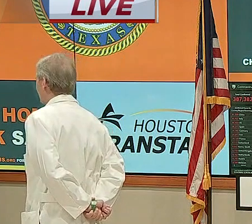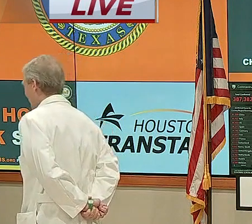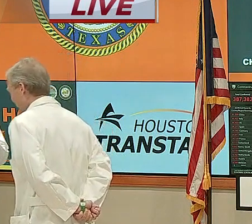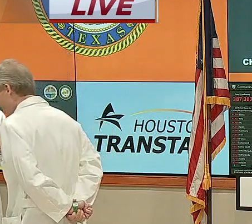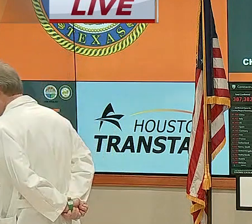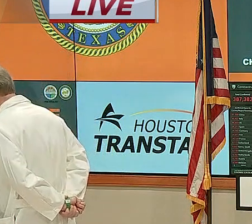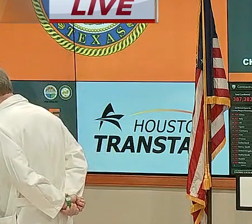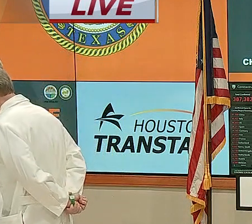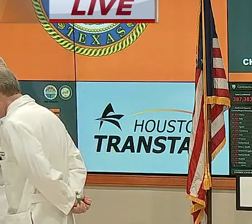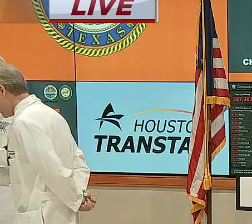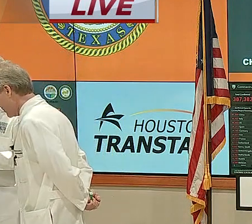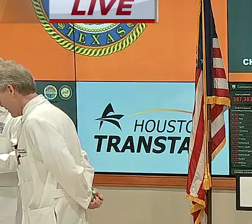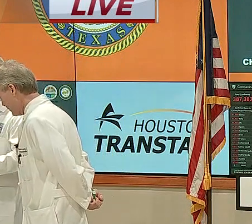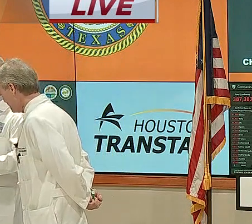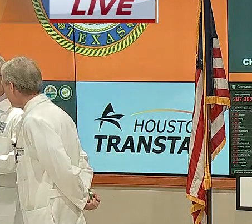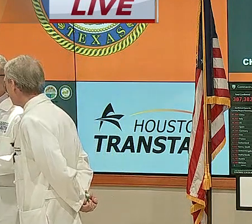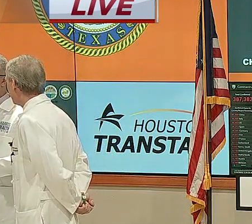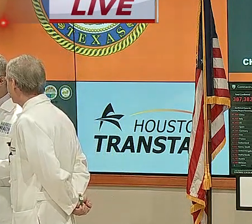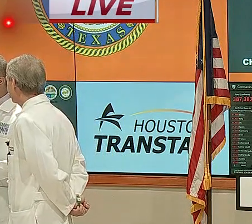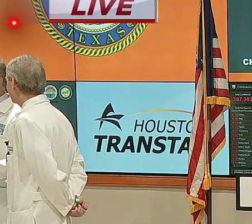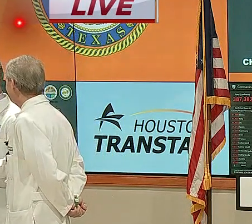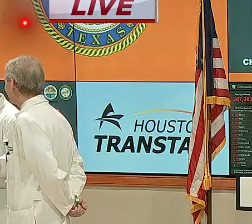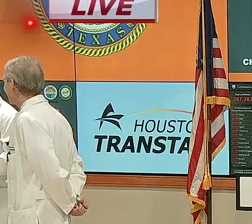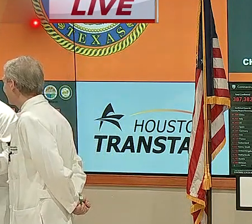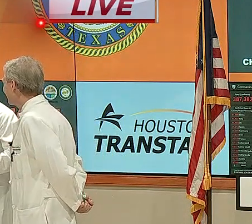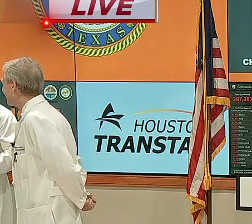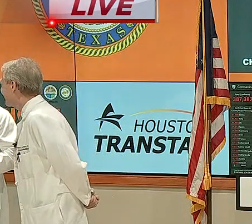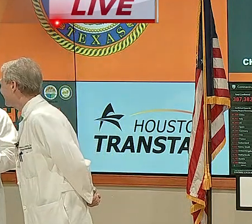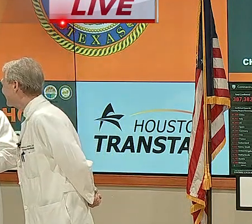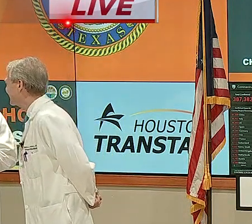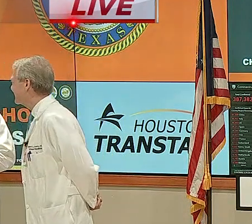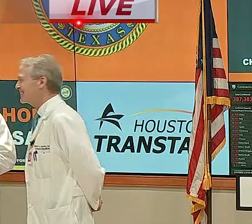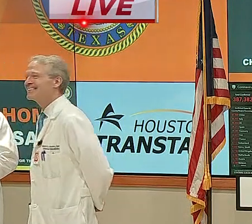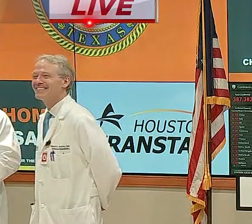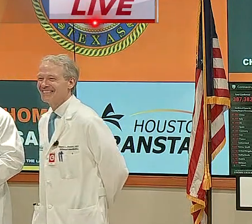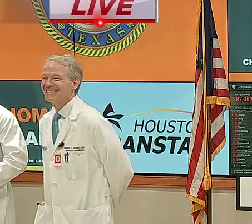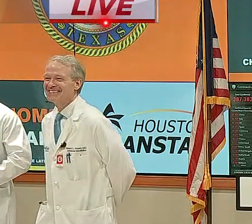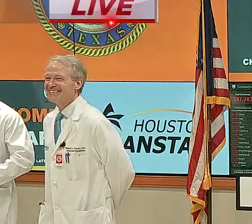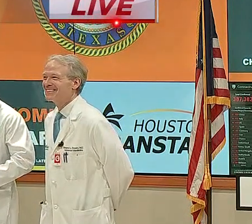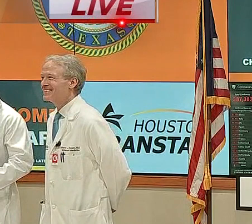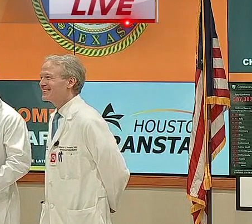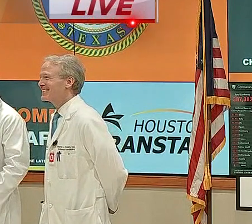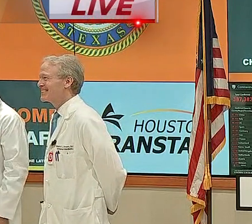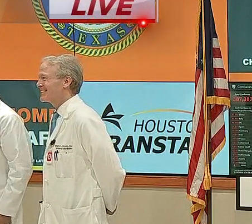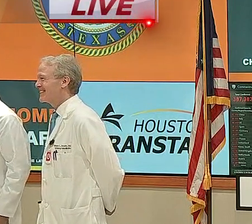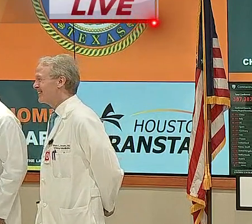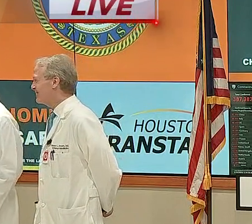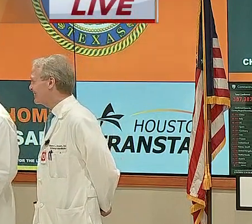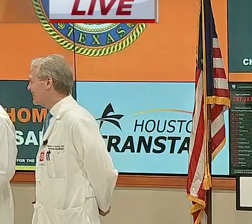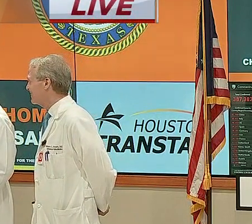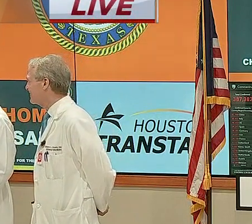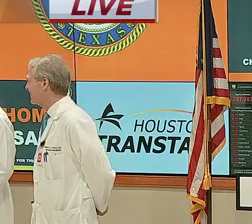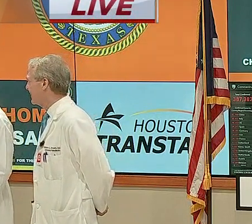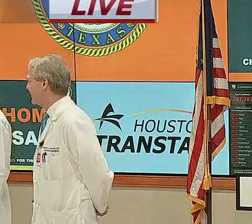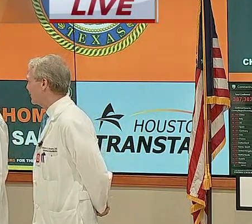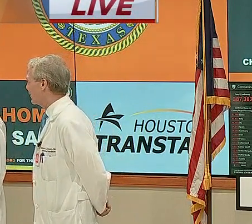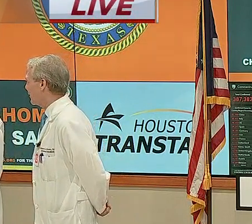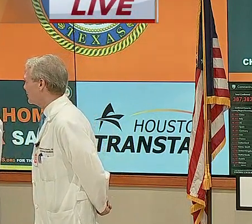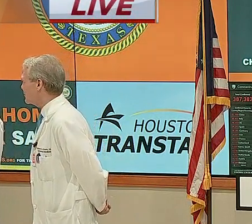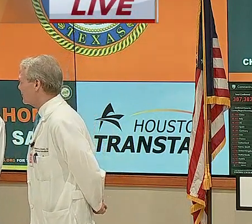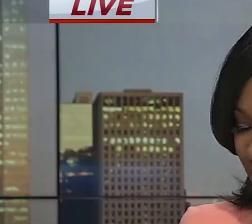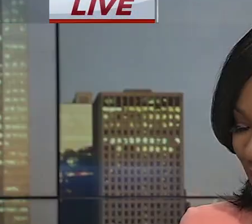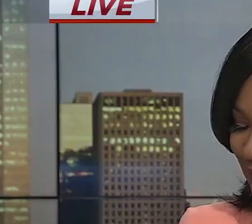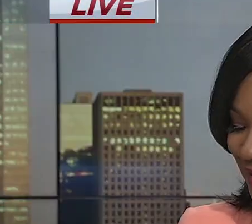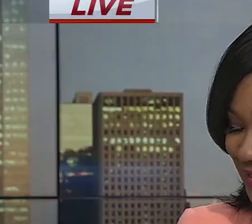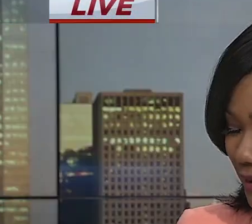page, with a lot of questions. We want you to know that we will have everything for you. In fact, it is already there at abc13.com. But just quickly, so that you